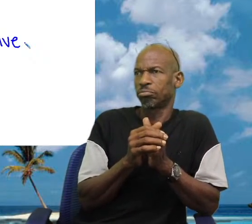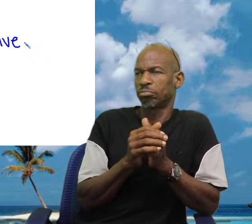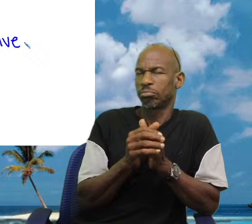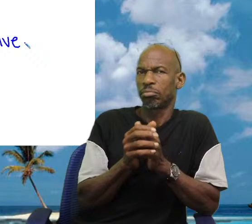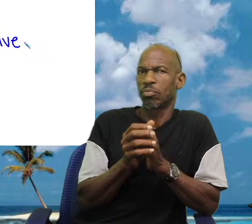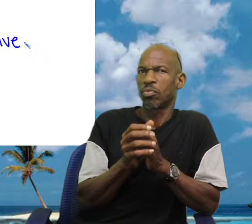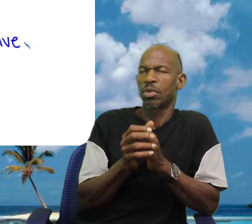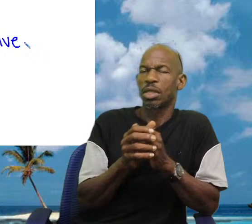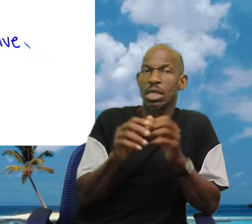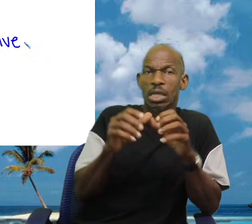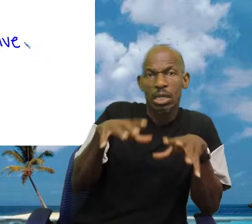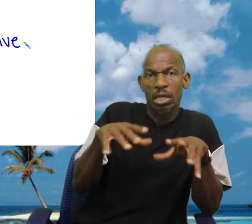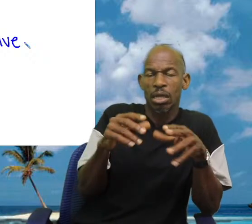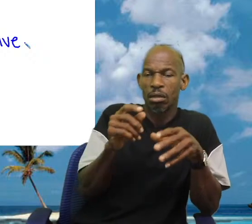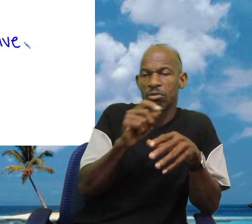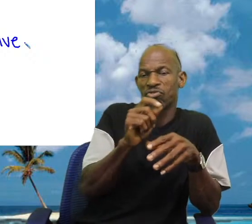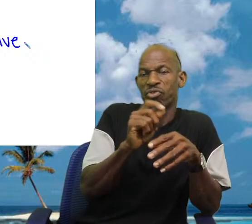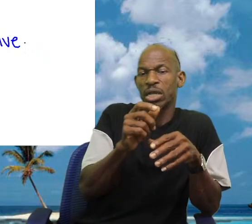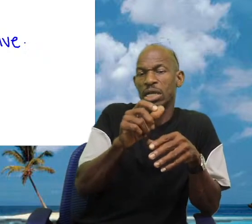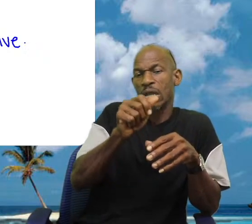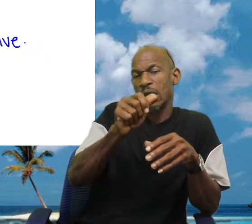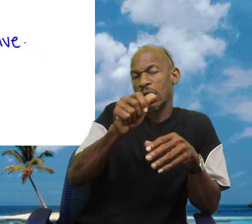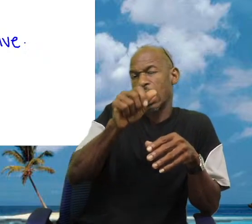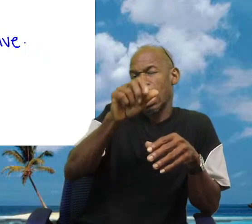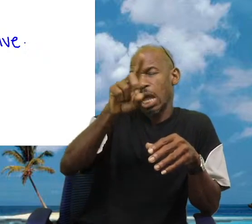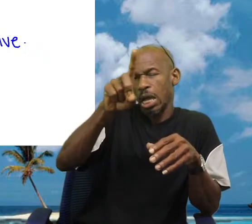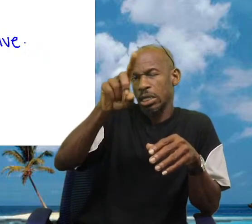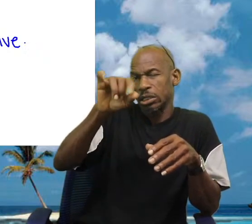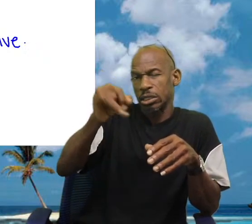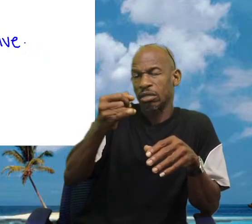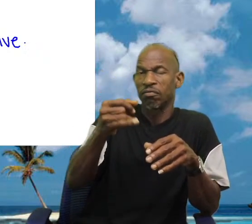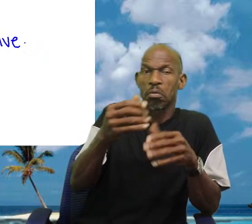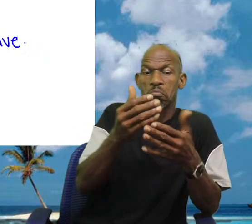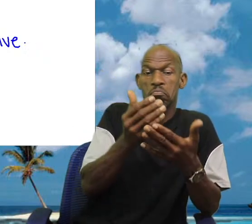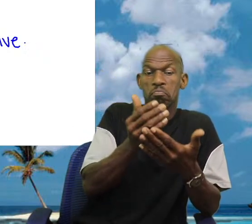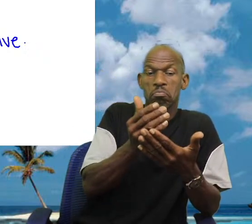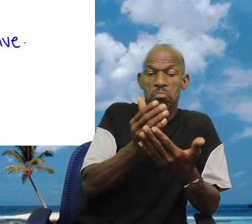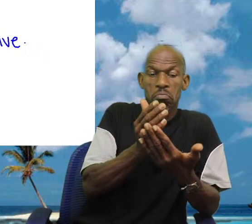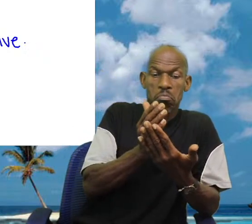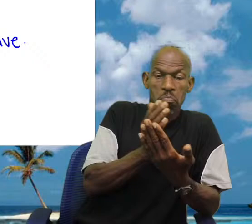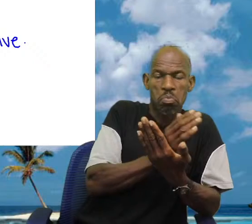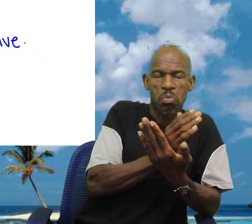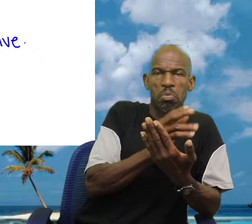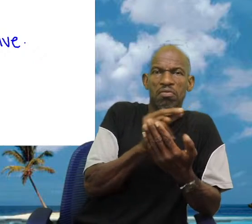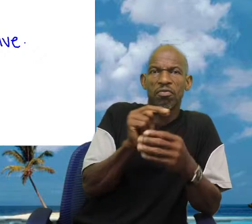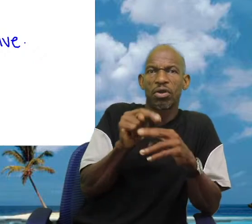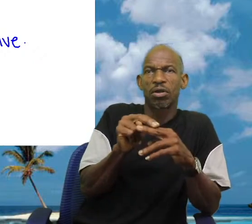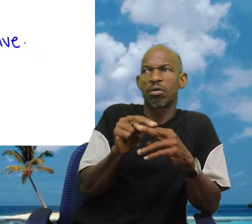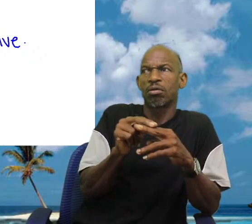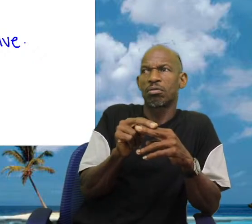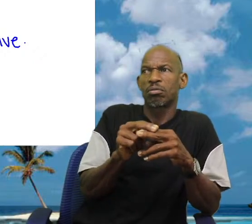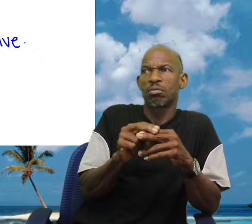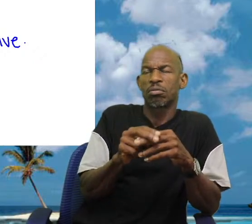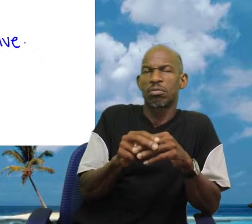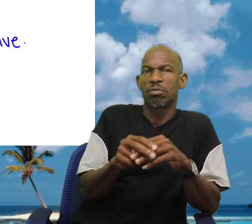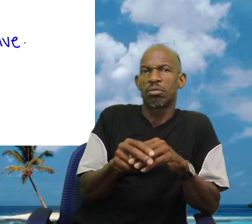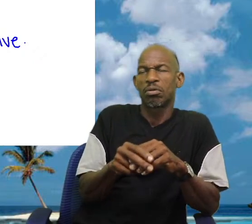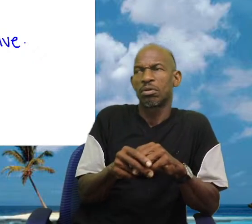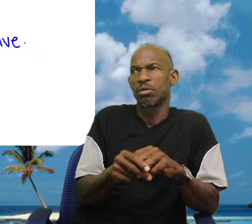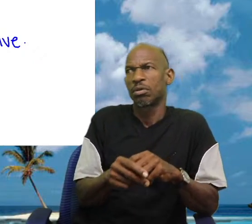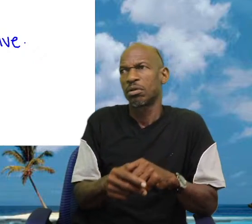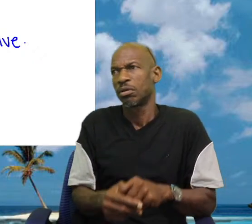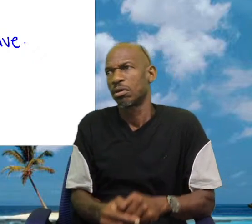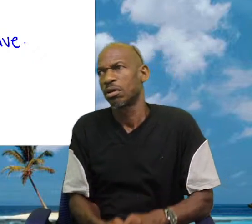a noun. So this here is where the adjective went before the noun, because this